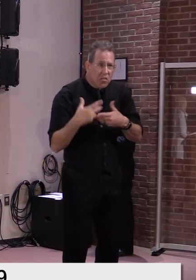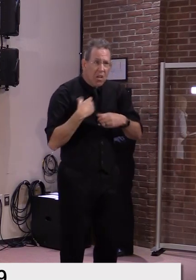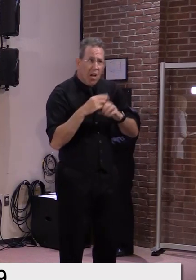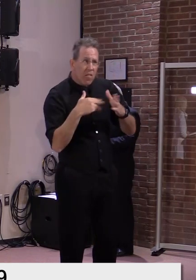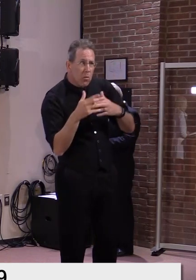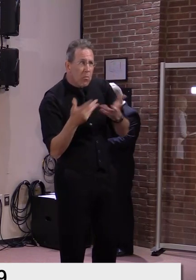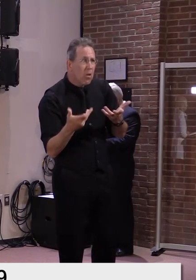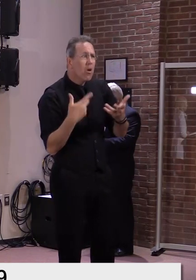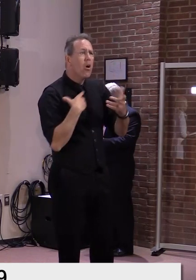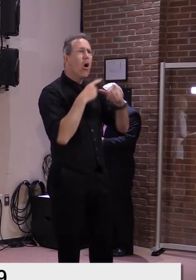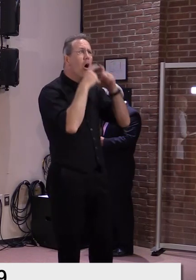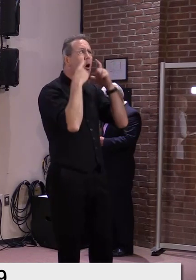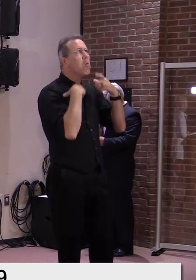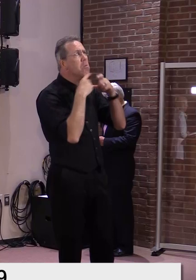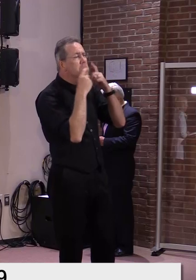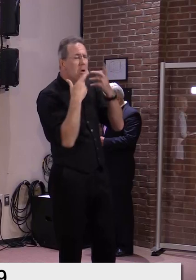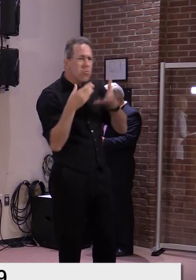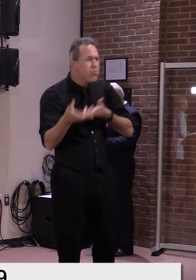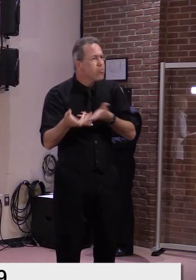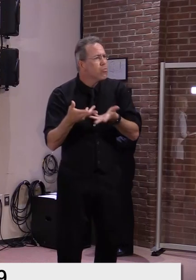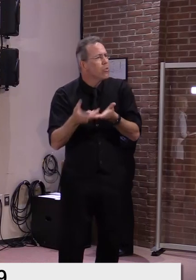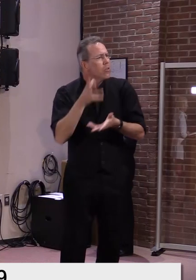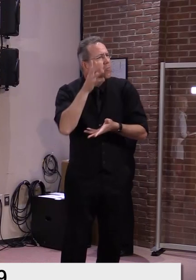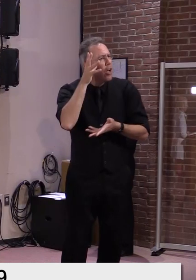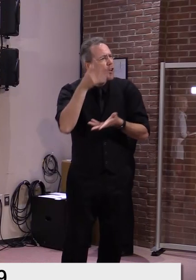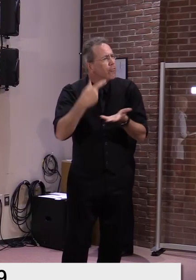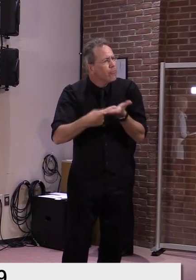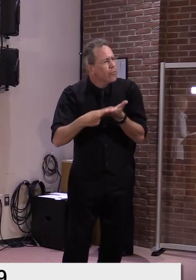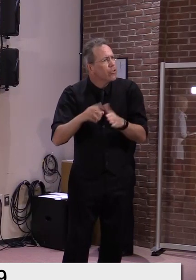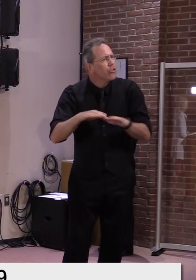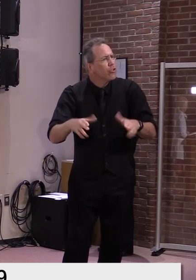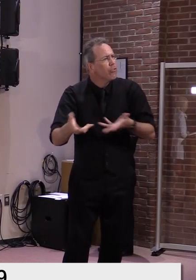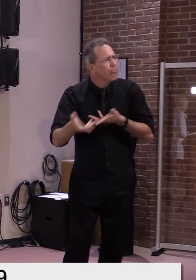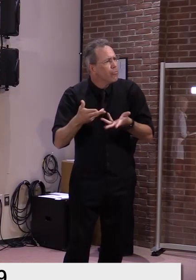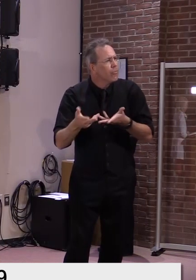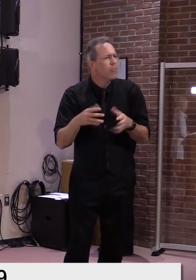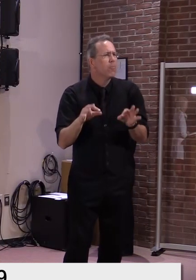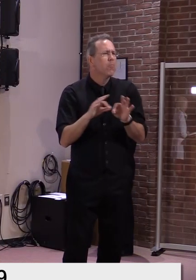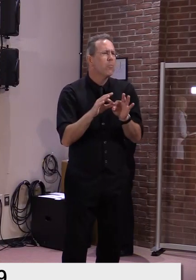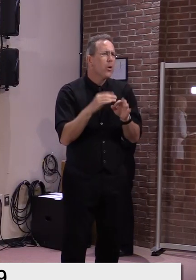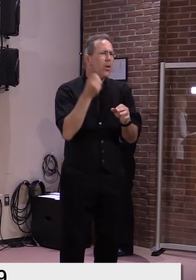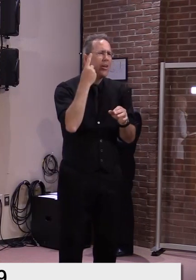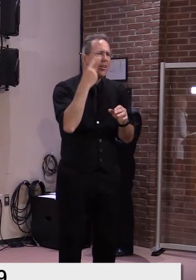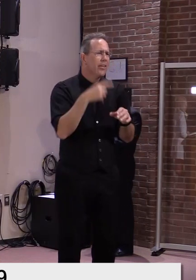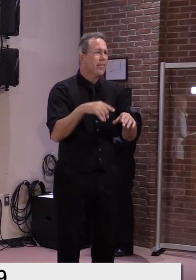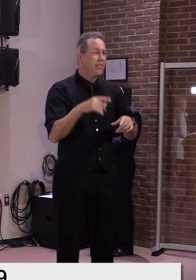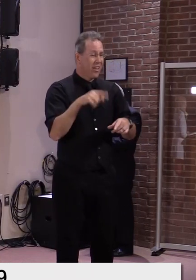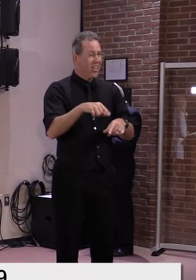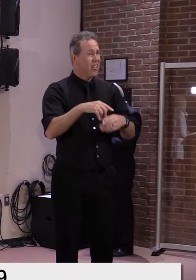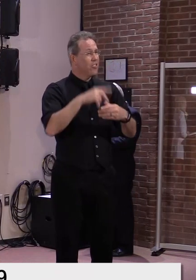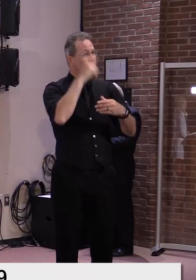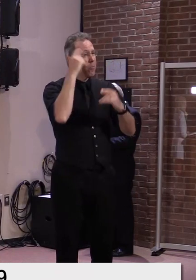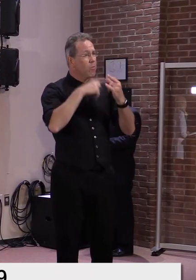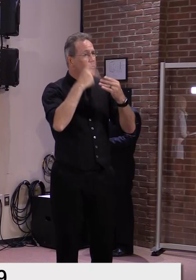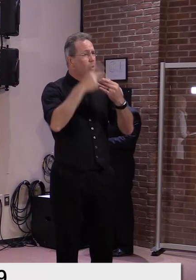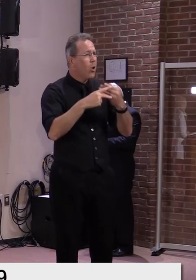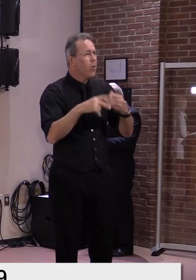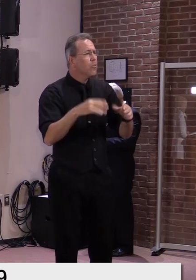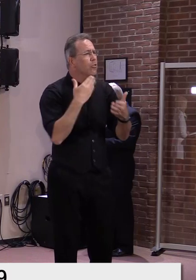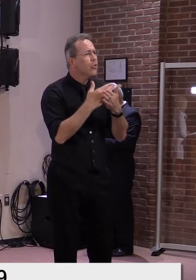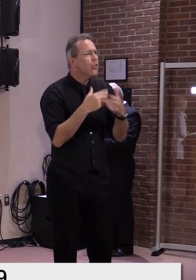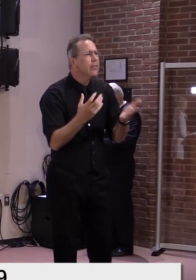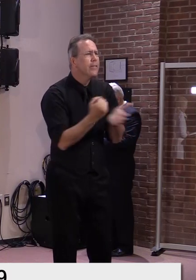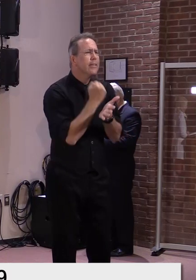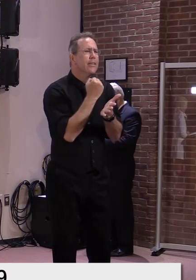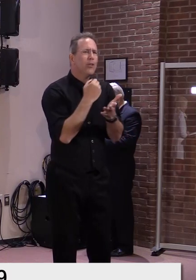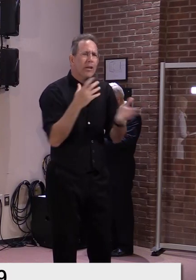are so critical, which is why engagement in these summer programs and opportunities are so important. And to really encourage your children and